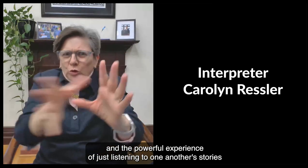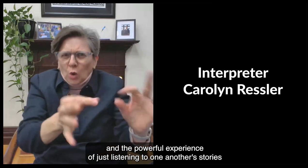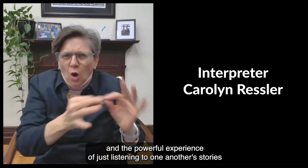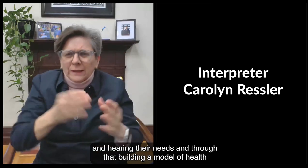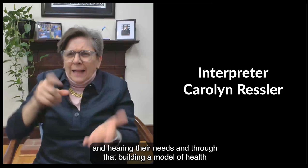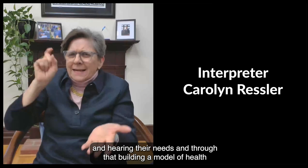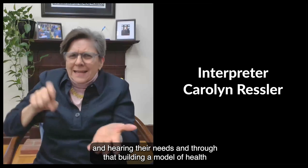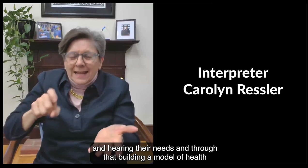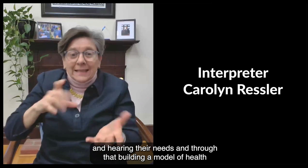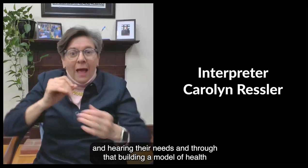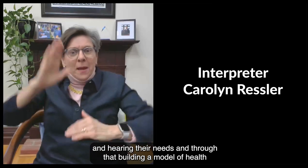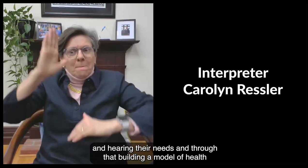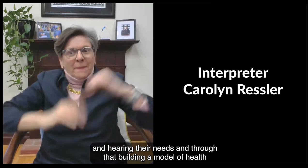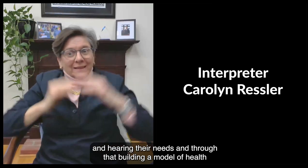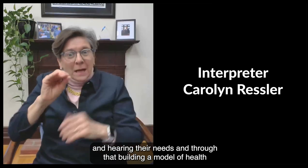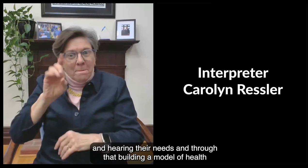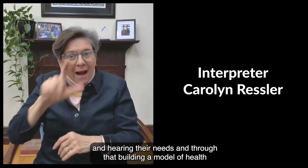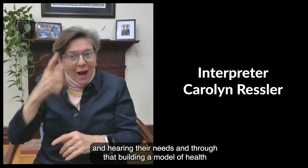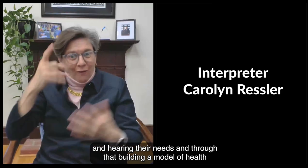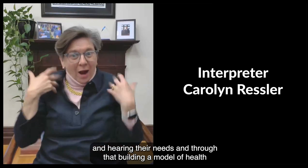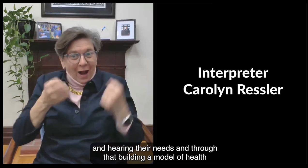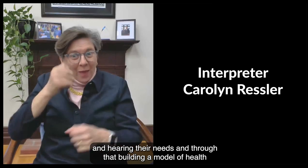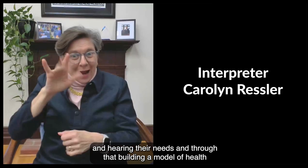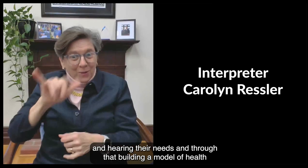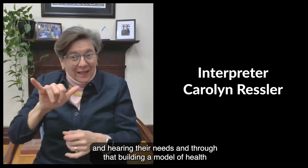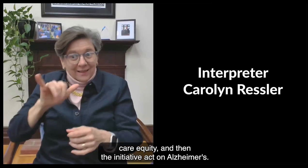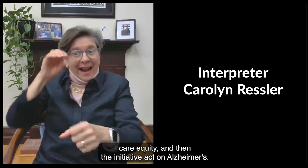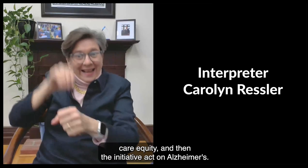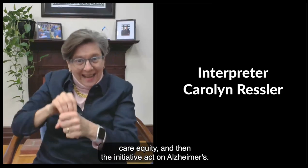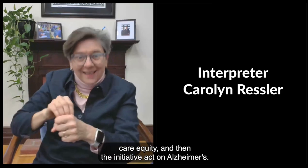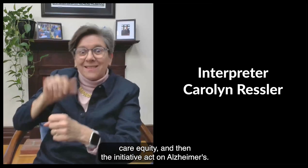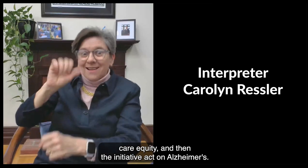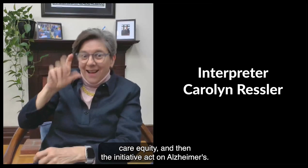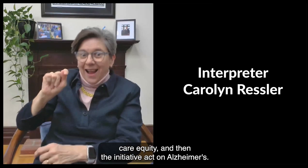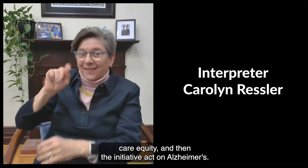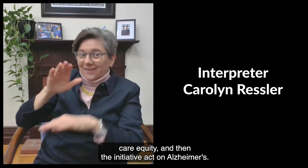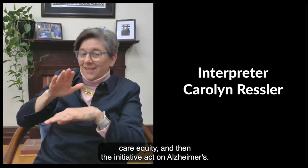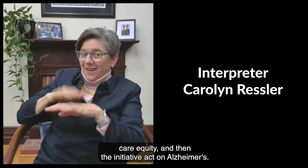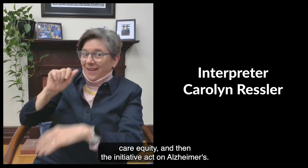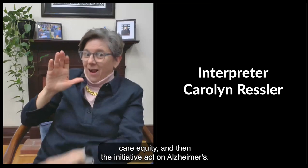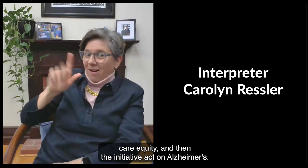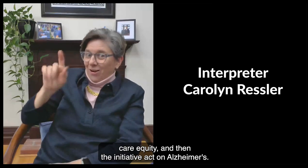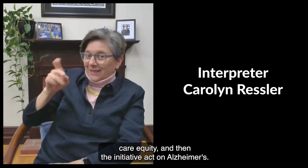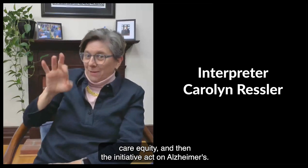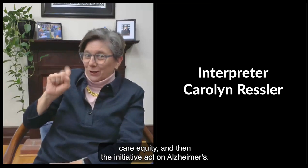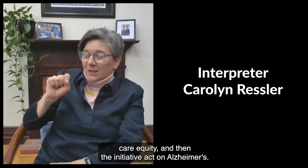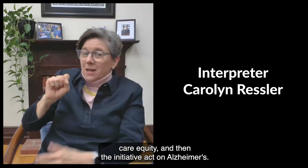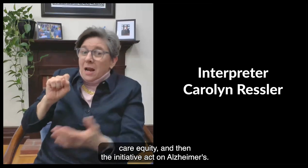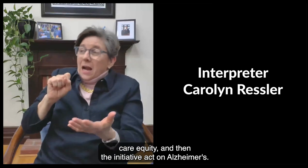experience of just listening to one another's stories and hearing their needs. And through that, building a model of healthcare equity